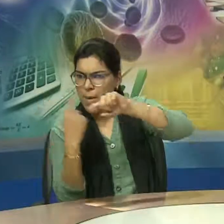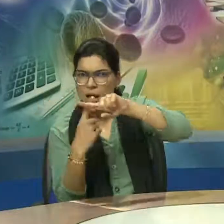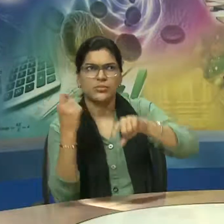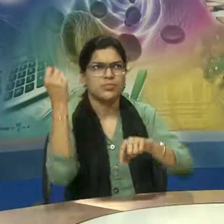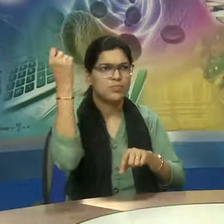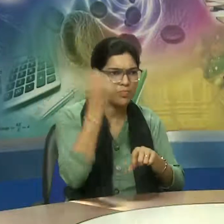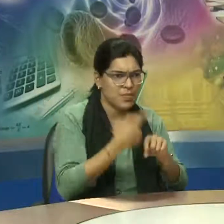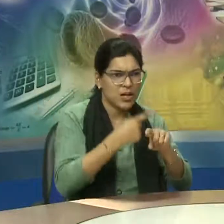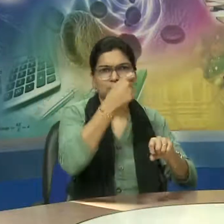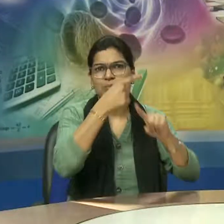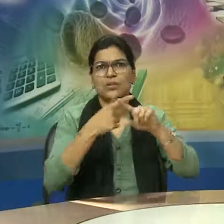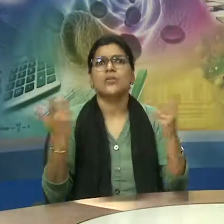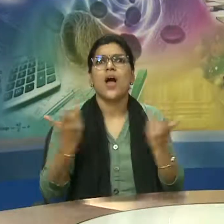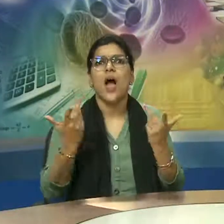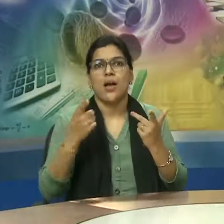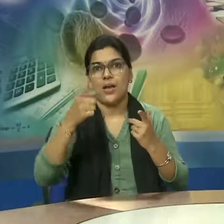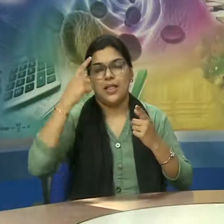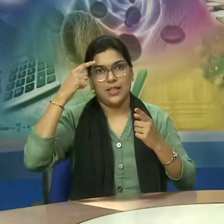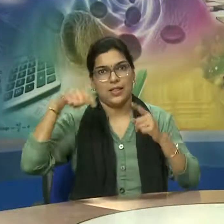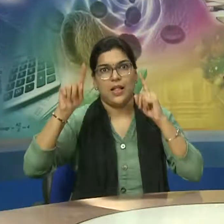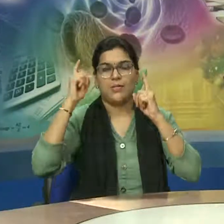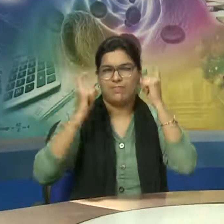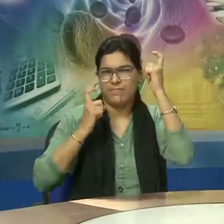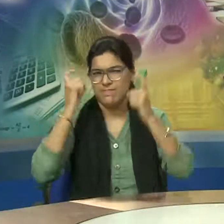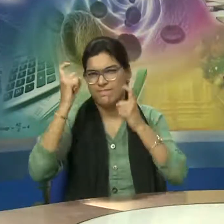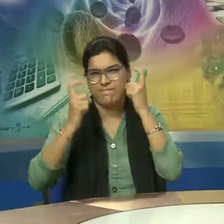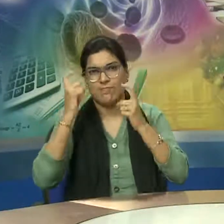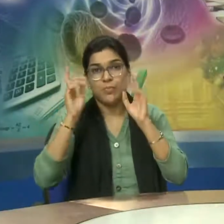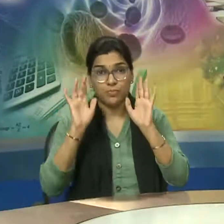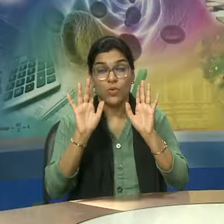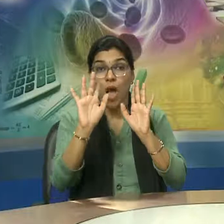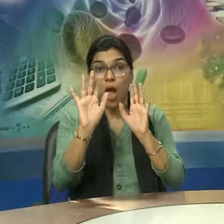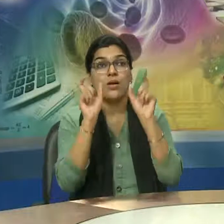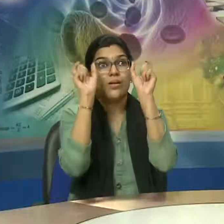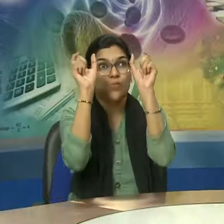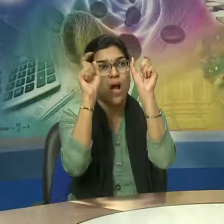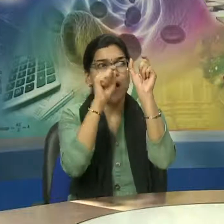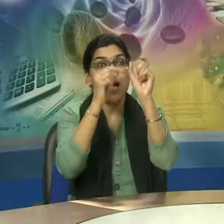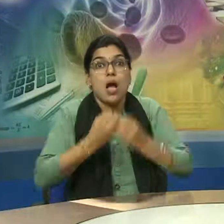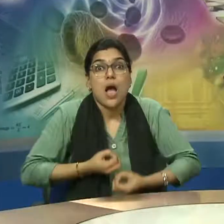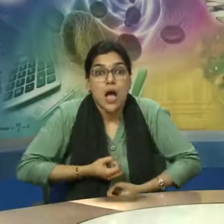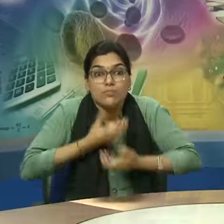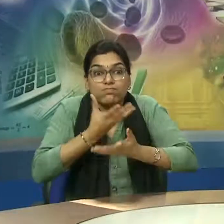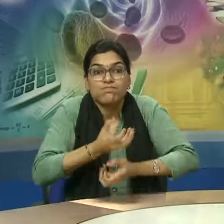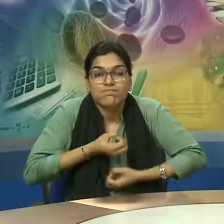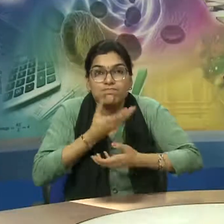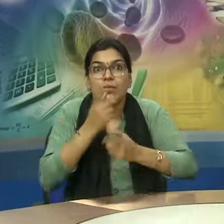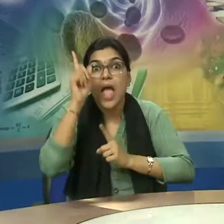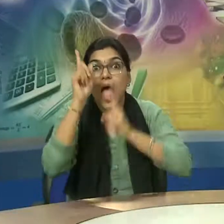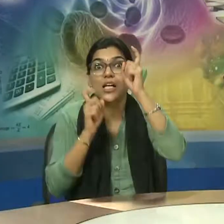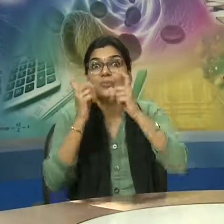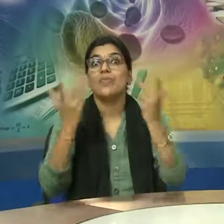There is match the following. You have to do it by yourself.